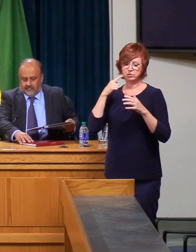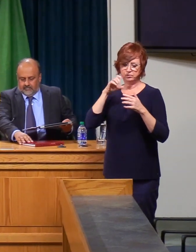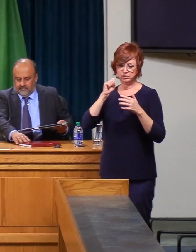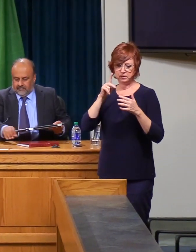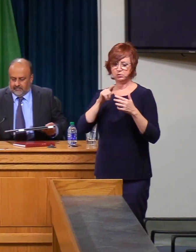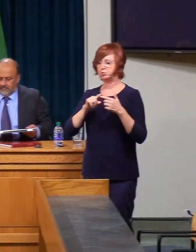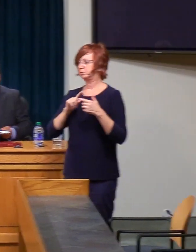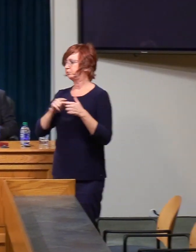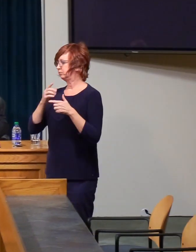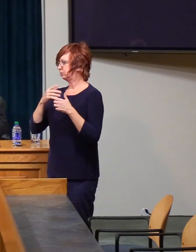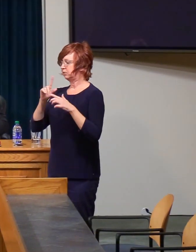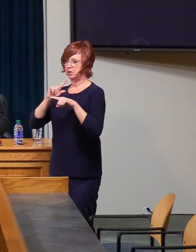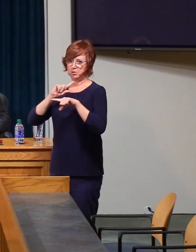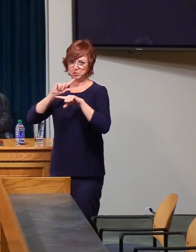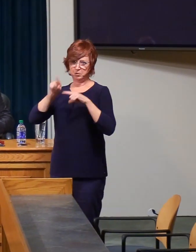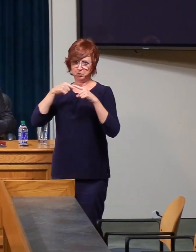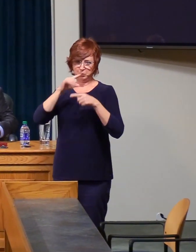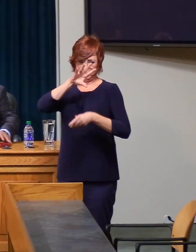Premier Moe. Well,